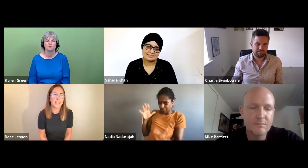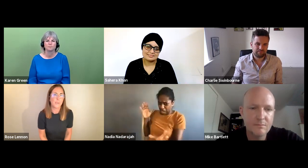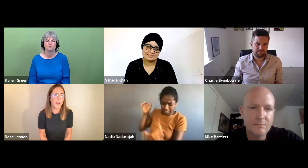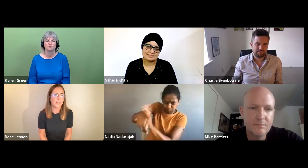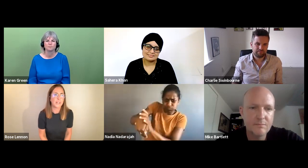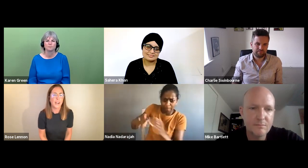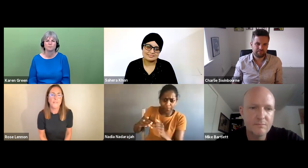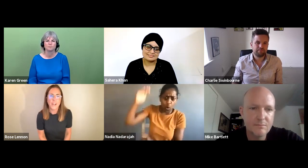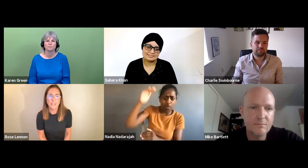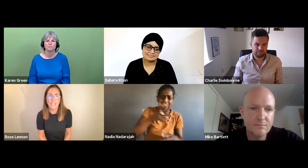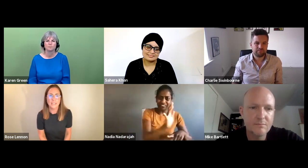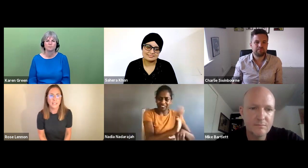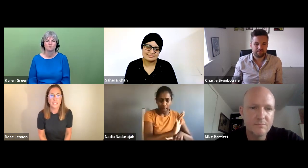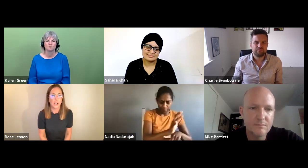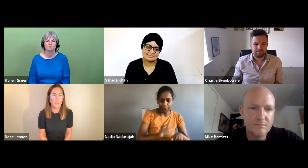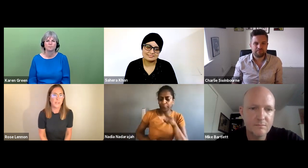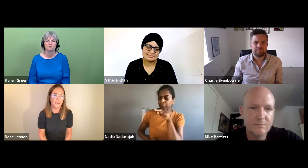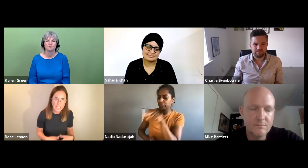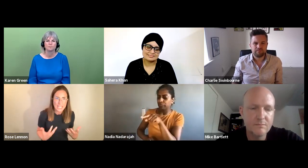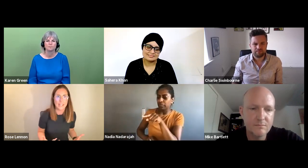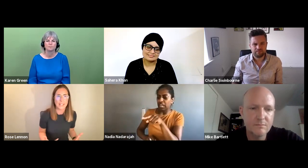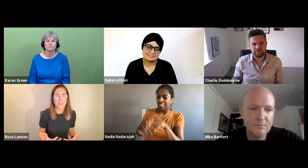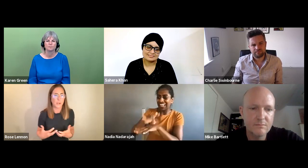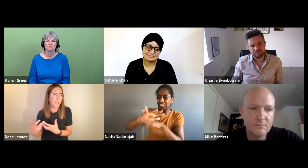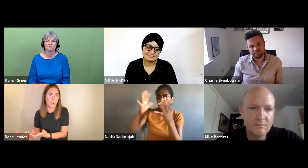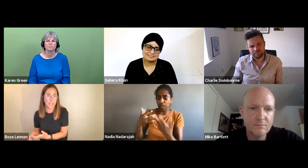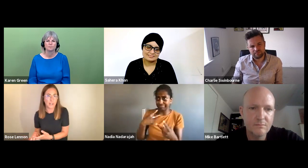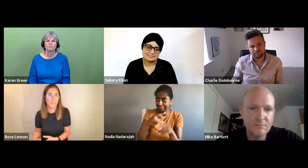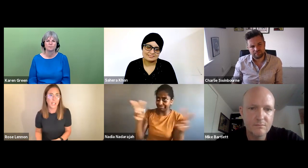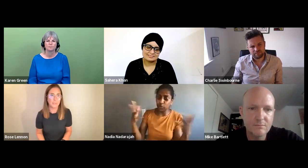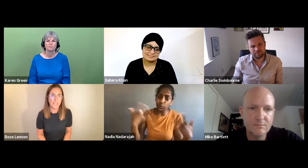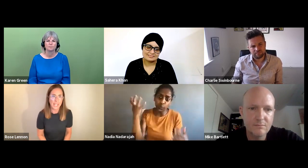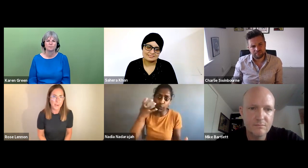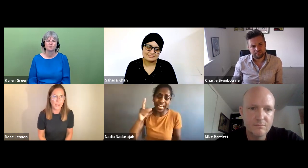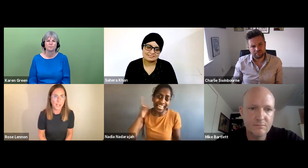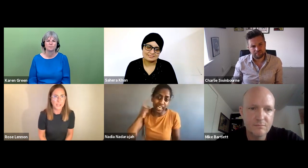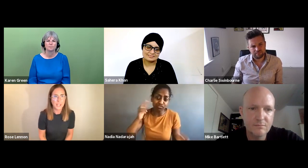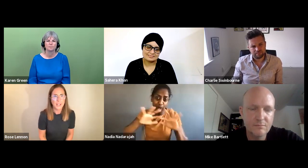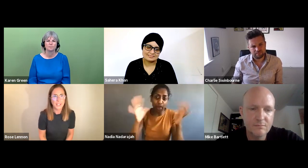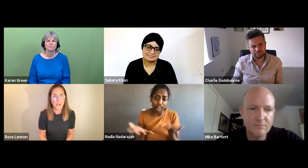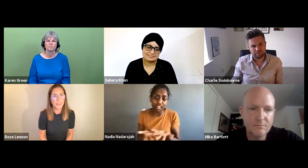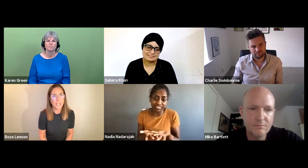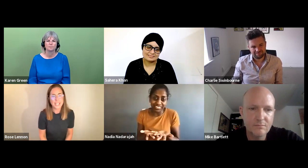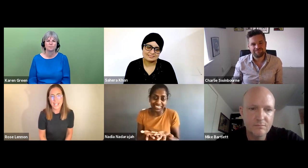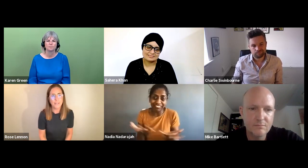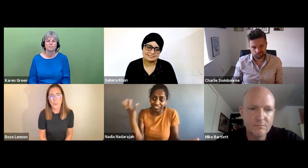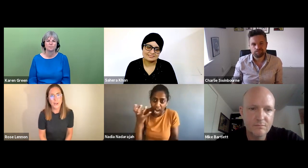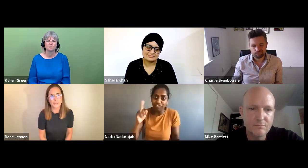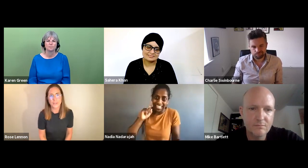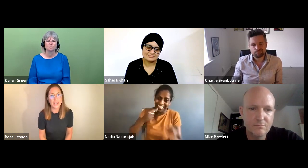theatre world, I'm very in the theatre world, much more than I am film. And in that world, you know, it's a hearing world.